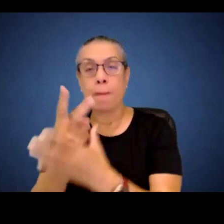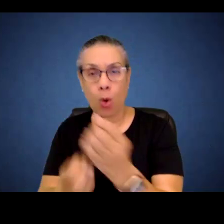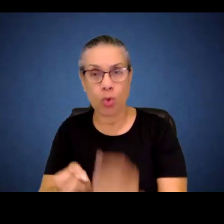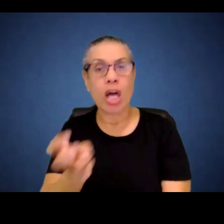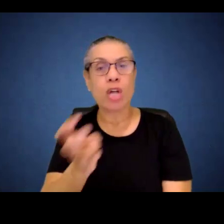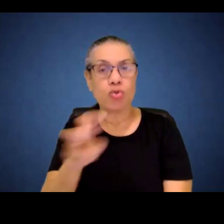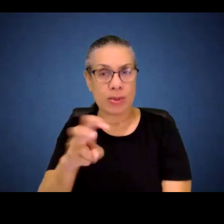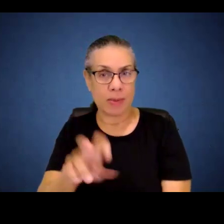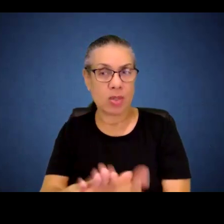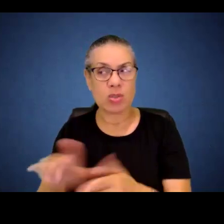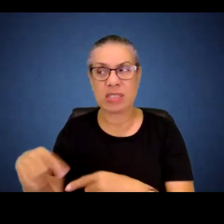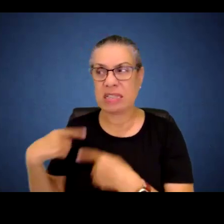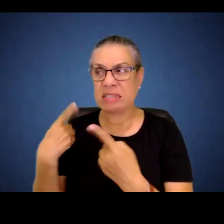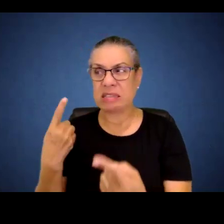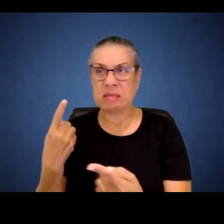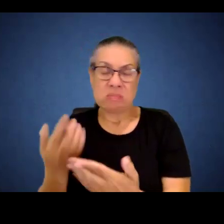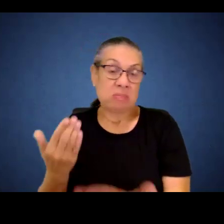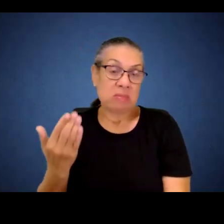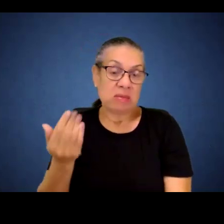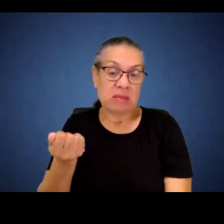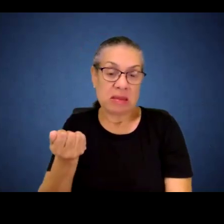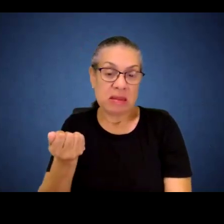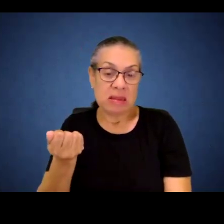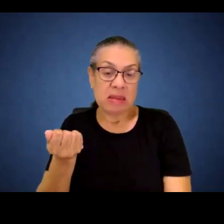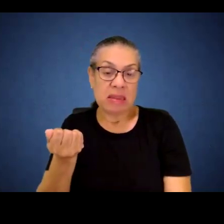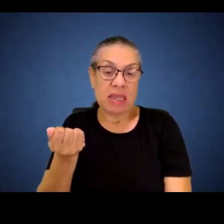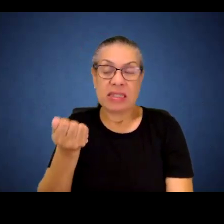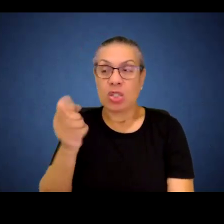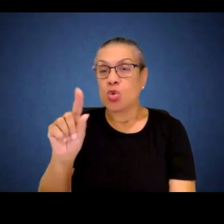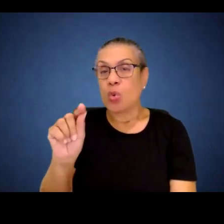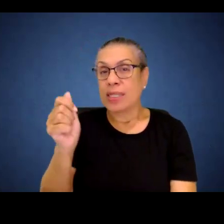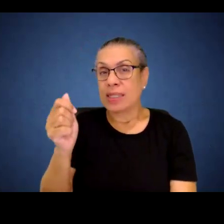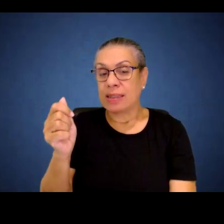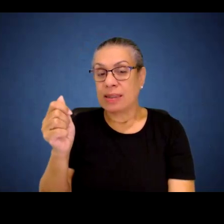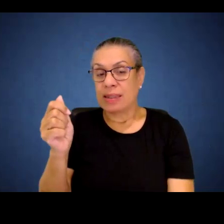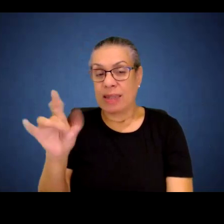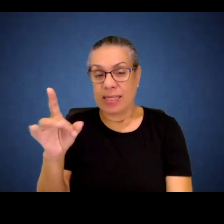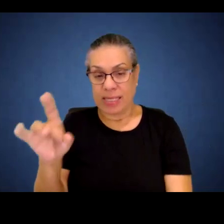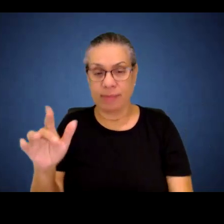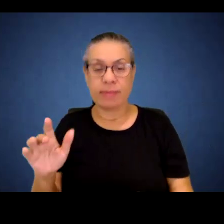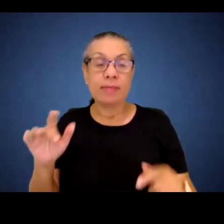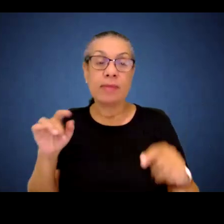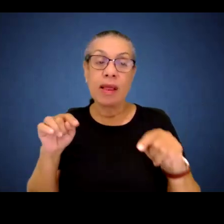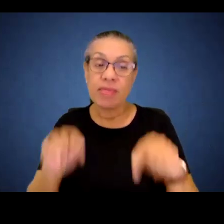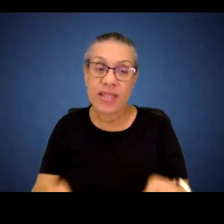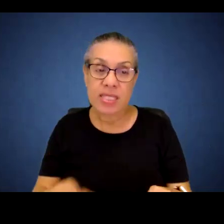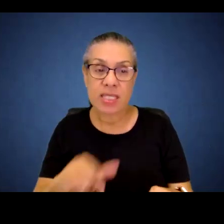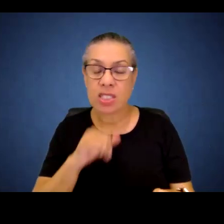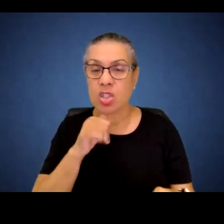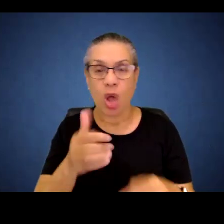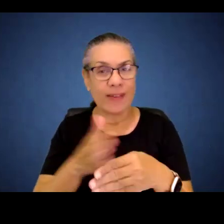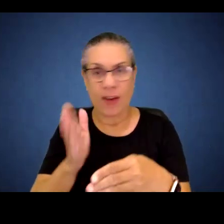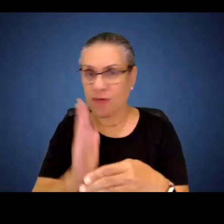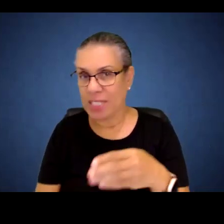before 2019. Neither school is being presented tonight as an exemplar or as a finished